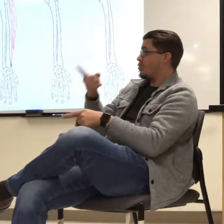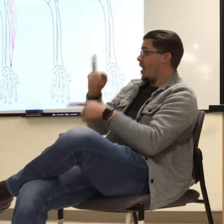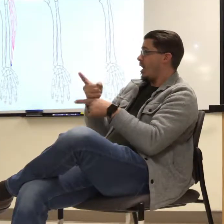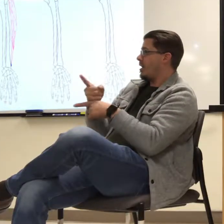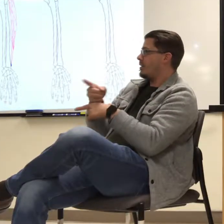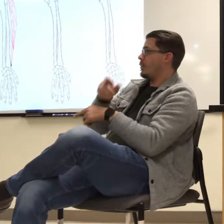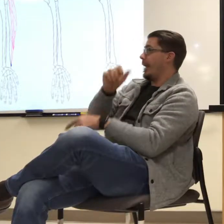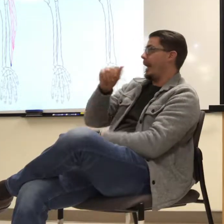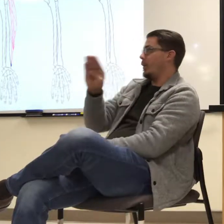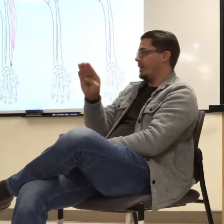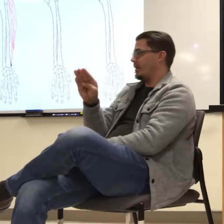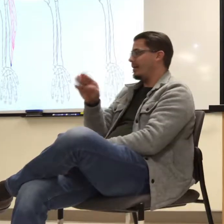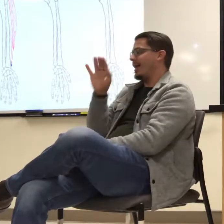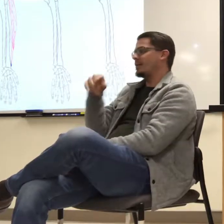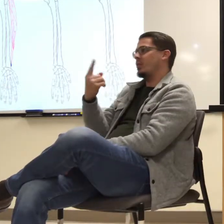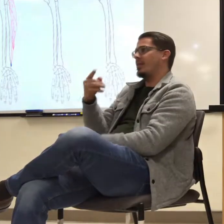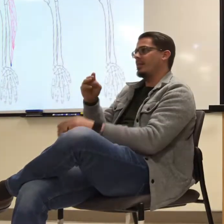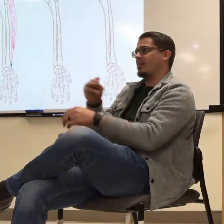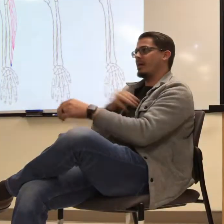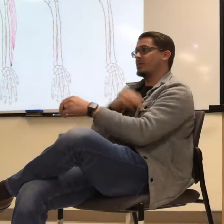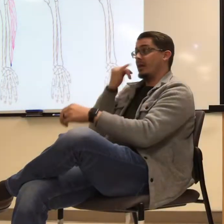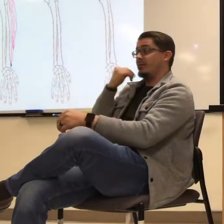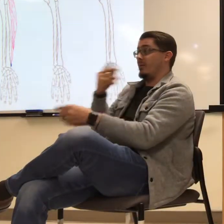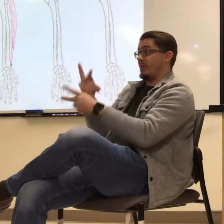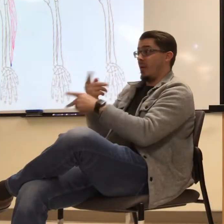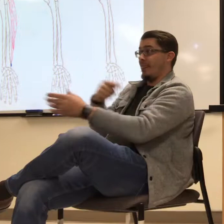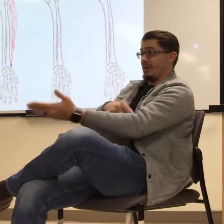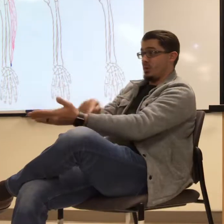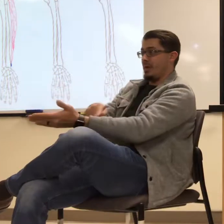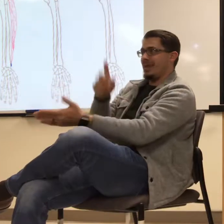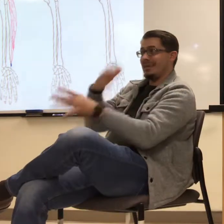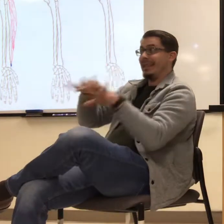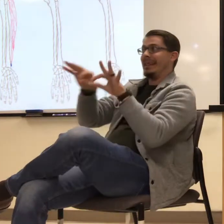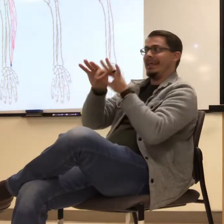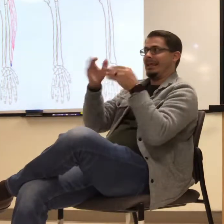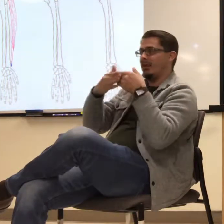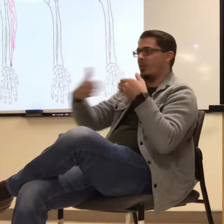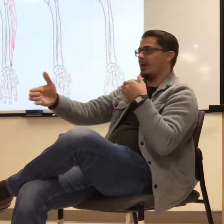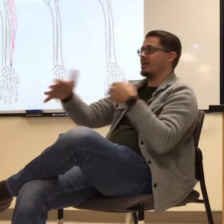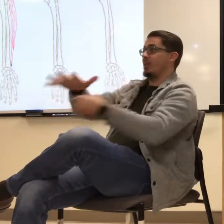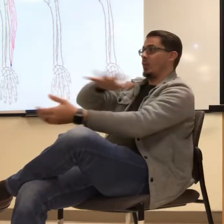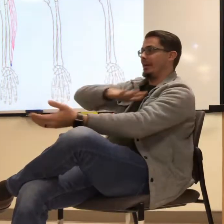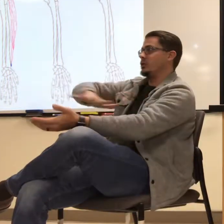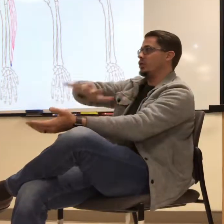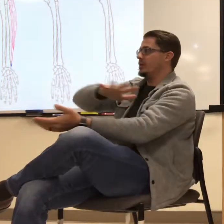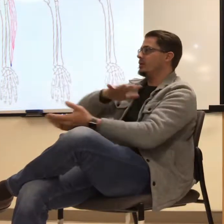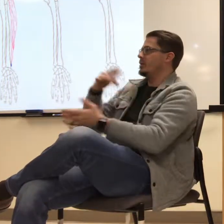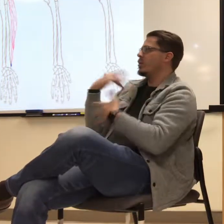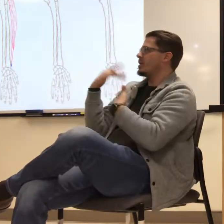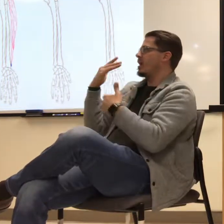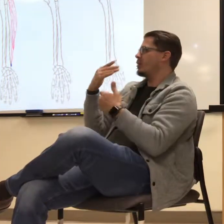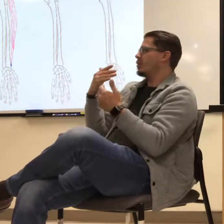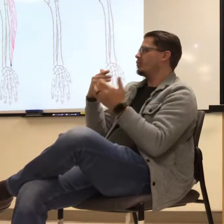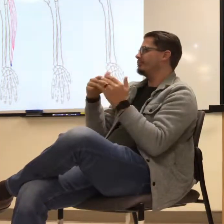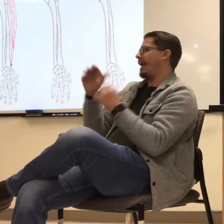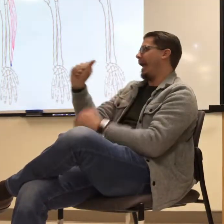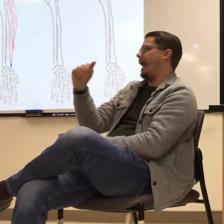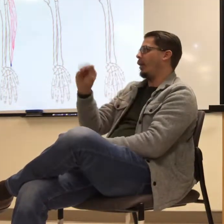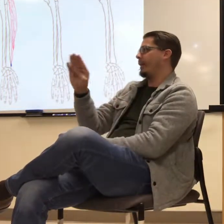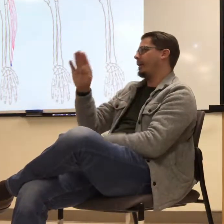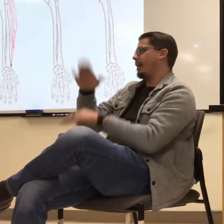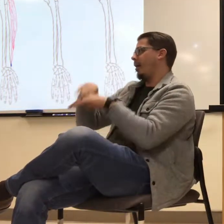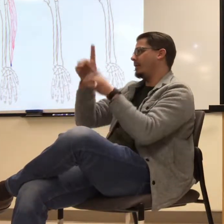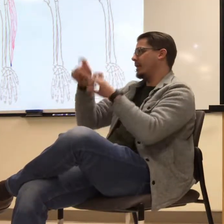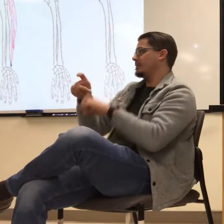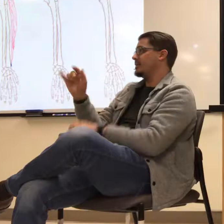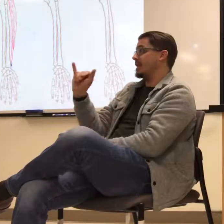muscles. You figured that one out. It's like the key to like the rest of the region. You tend to do well in the entire test. And so are